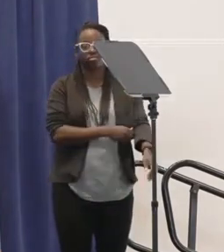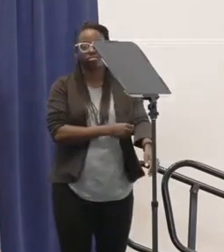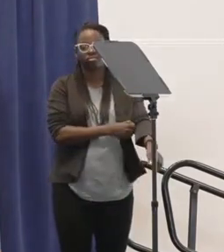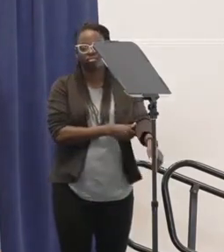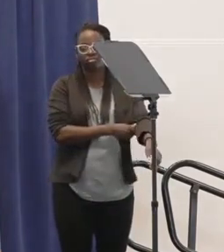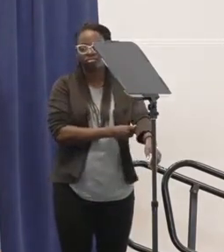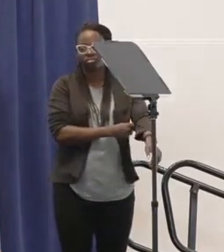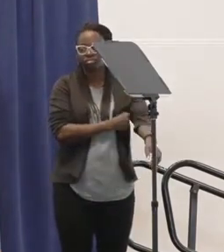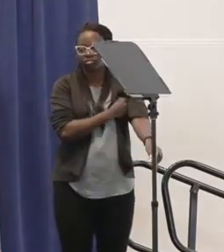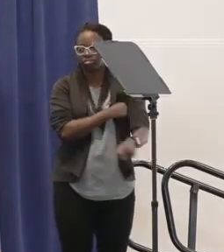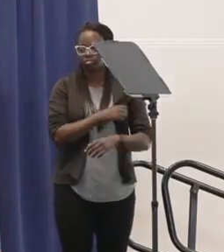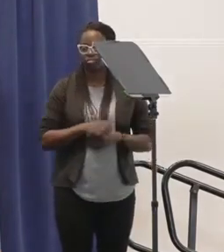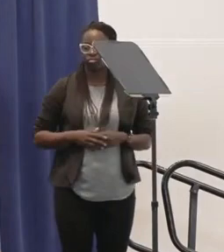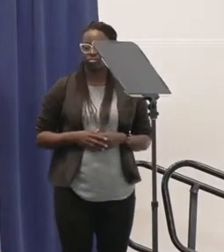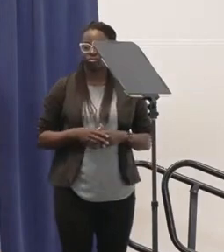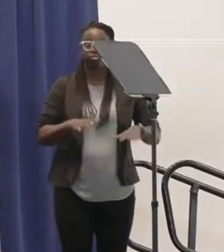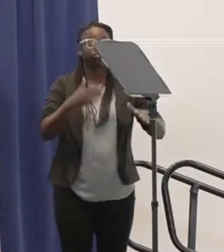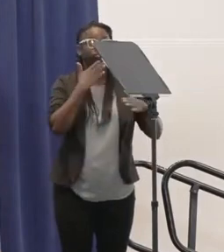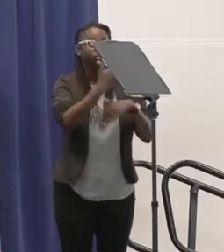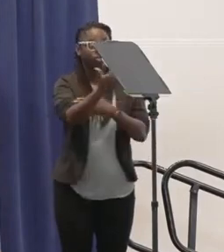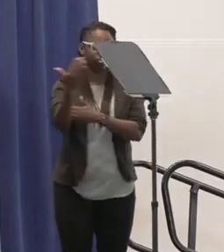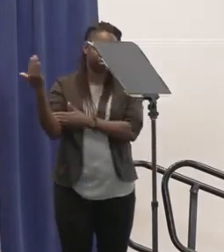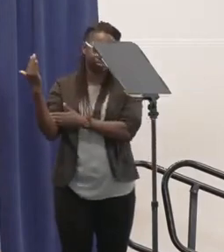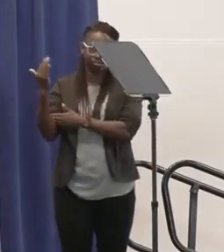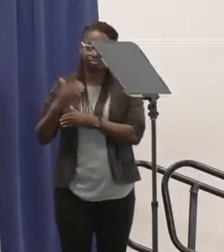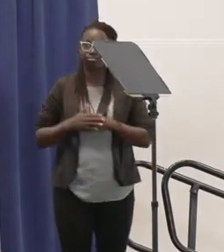Good morning.